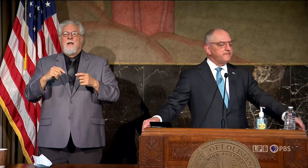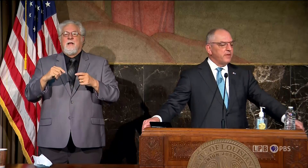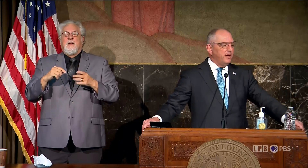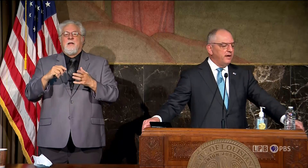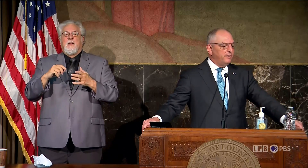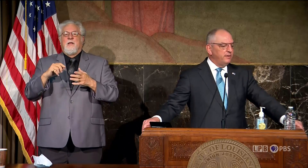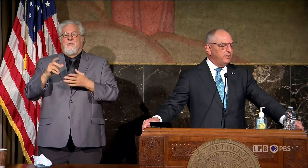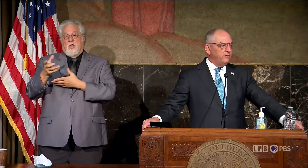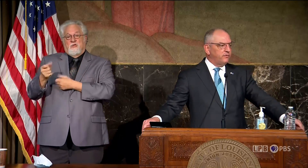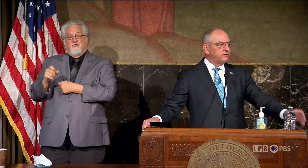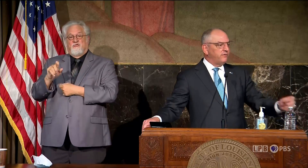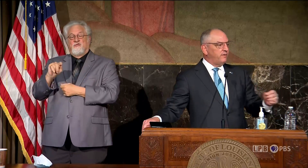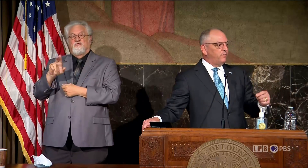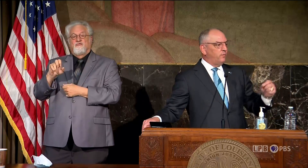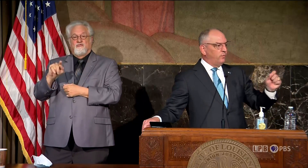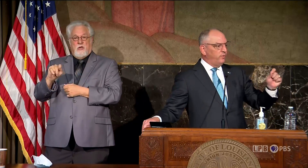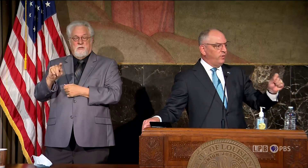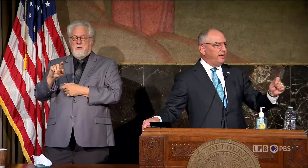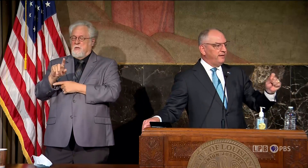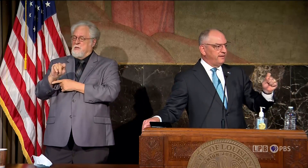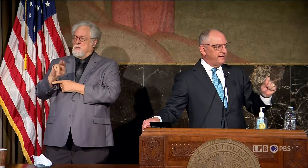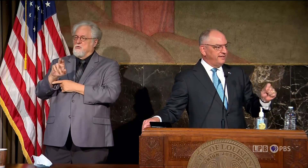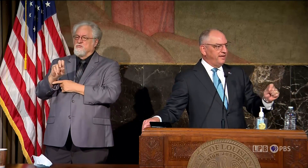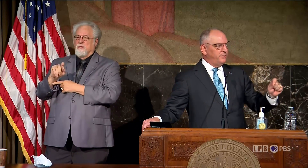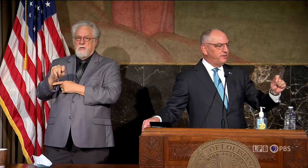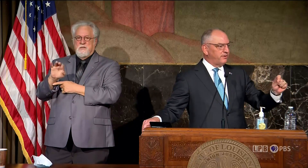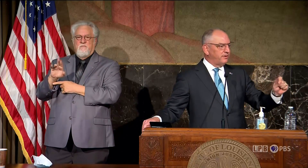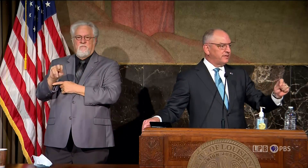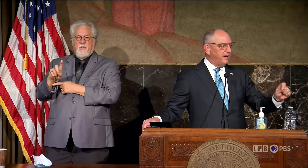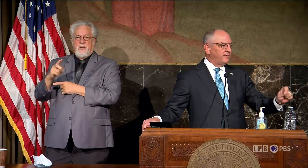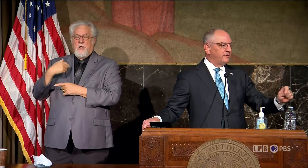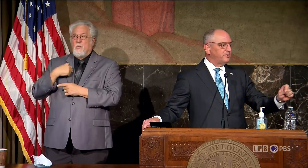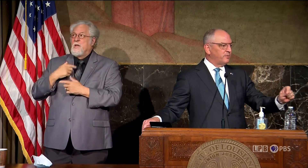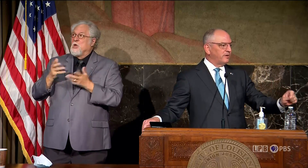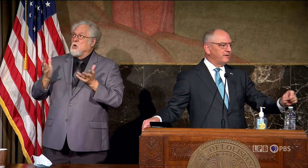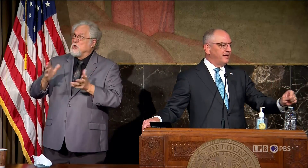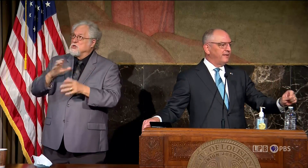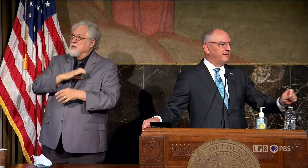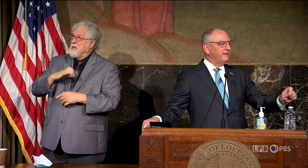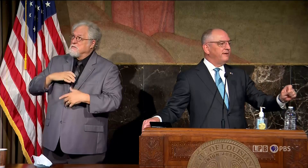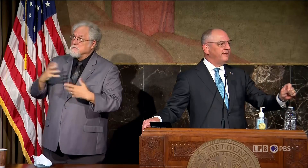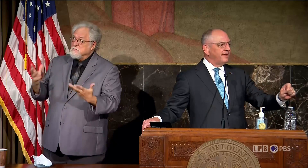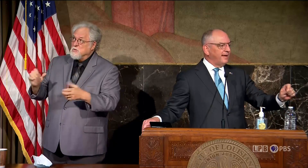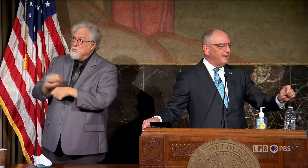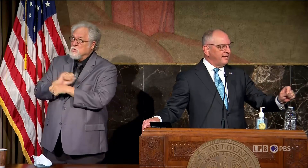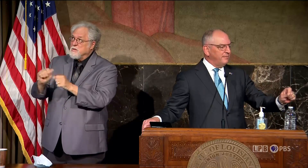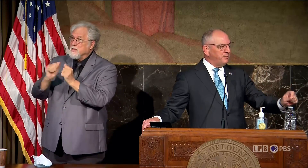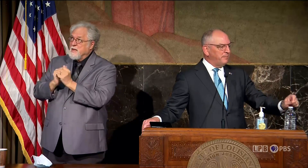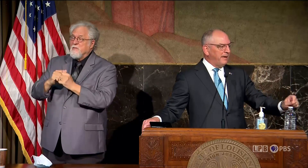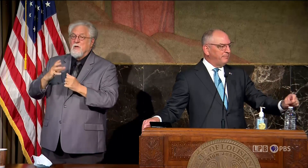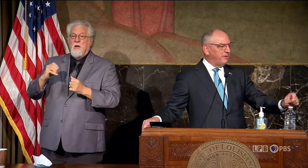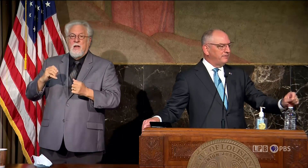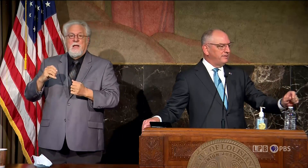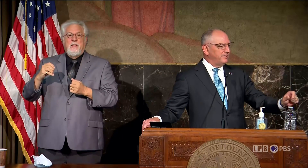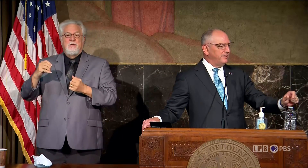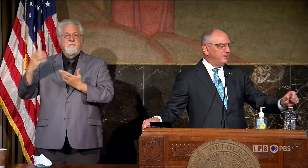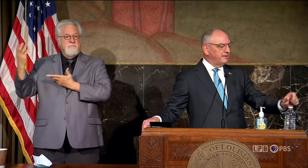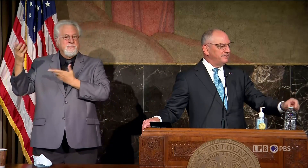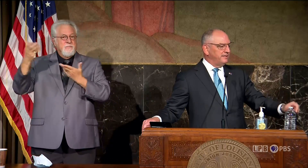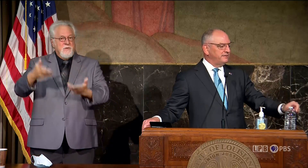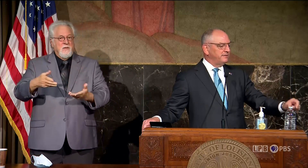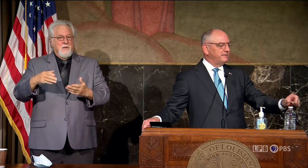piece, first of all, we really continue to urge Congress to work together and come up with a